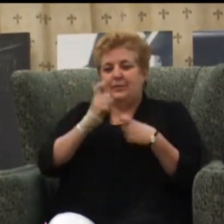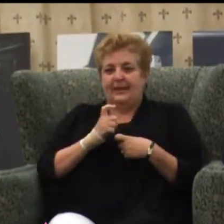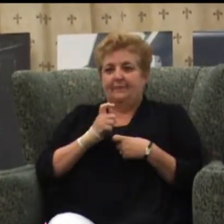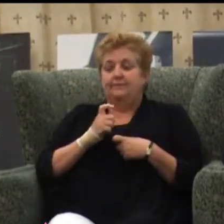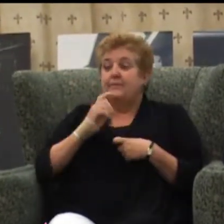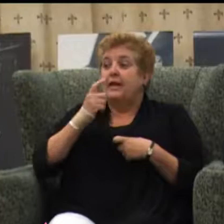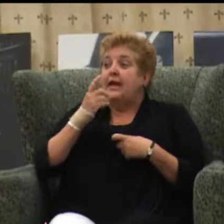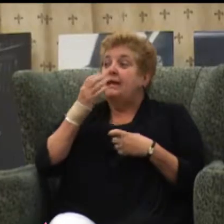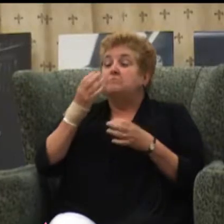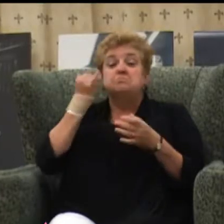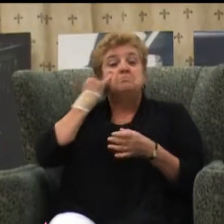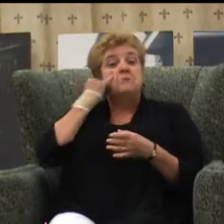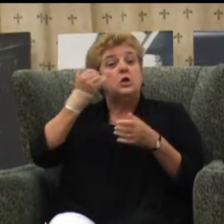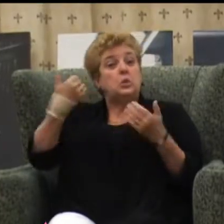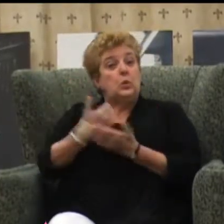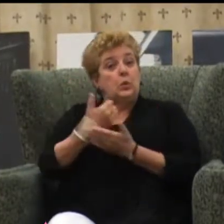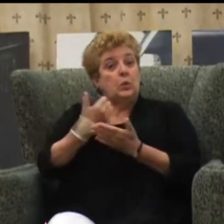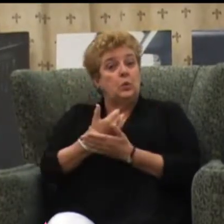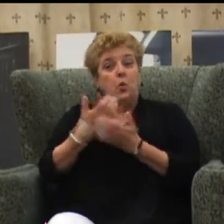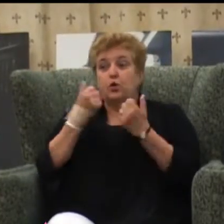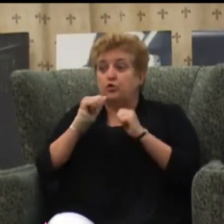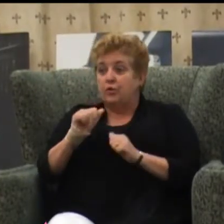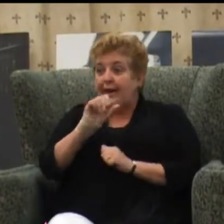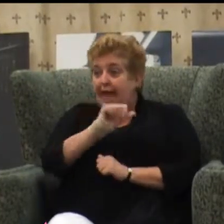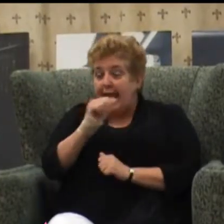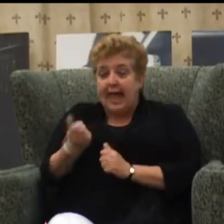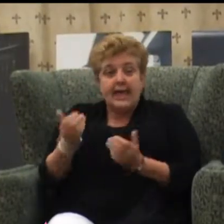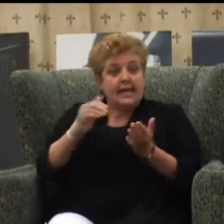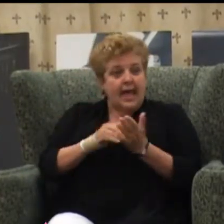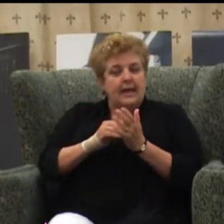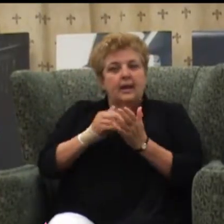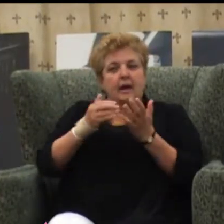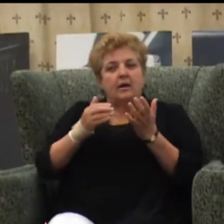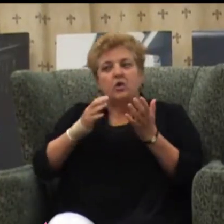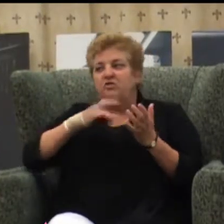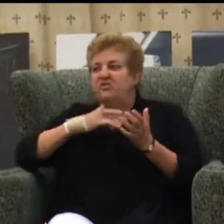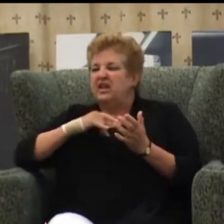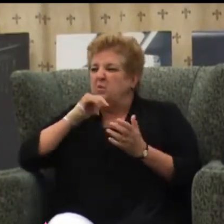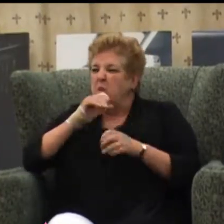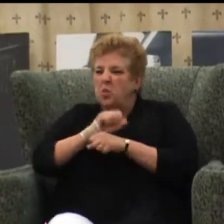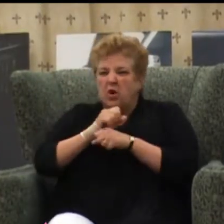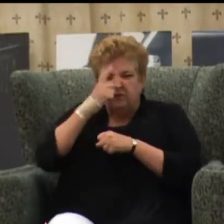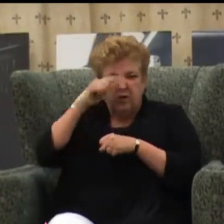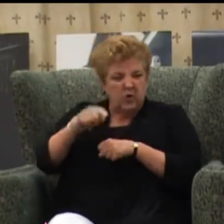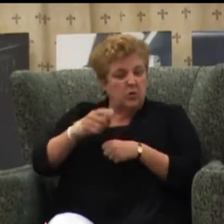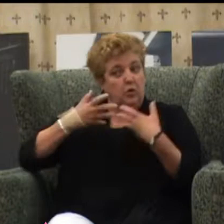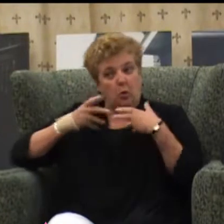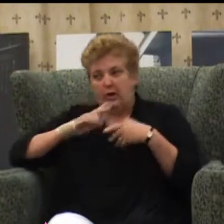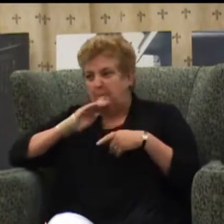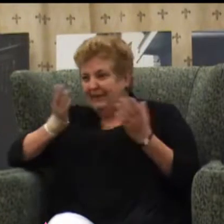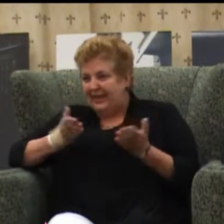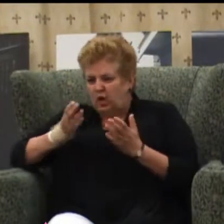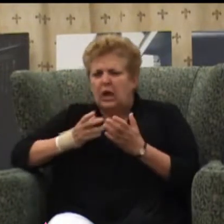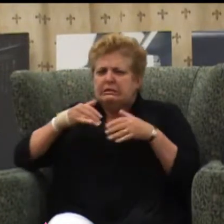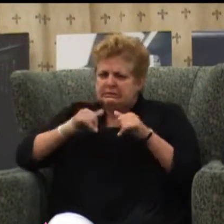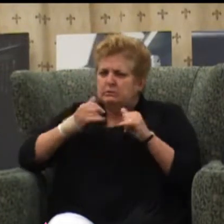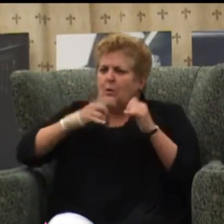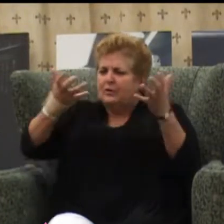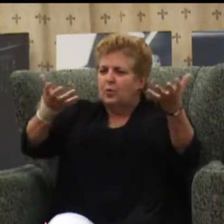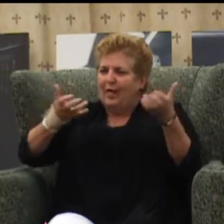trying AA one more time, if perhaps you don't think this will work for you, if you don't want to be here tonight, you know, if you think this is all a big